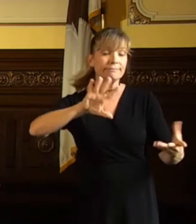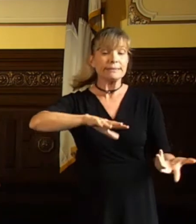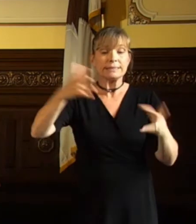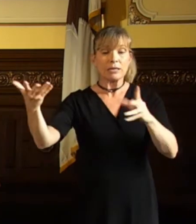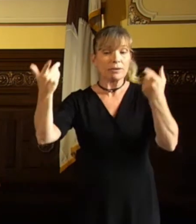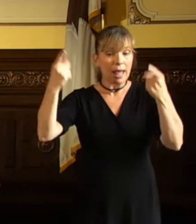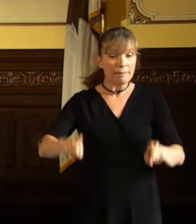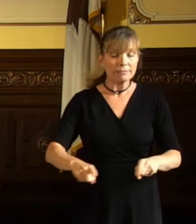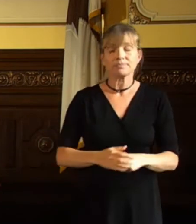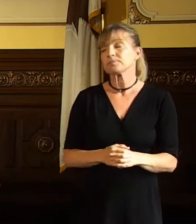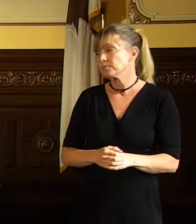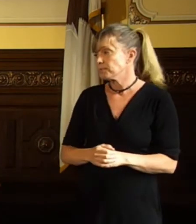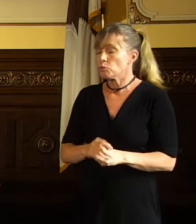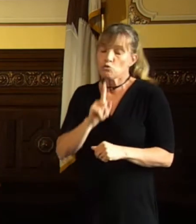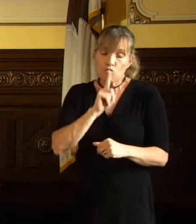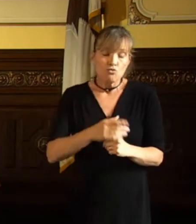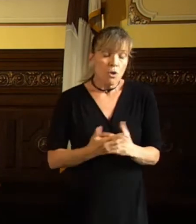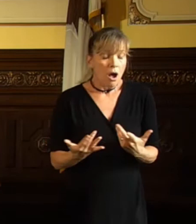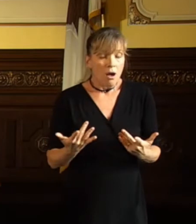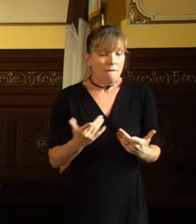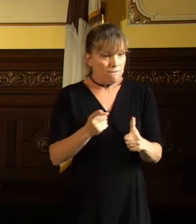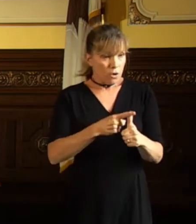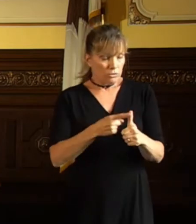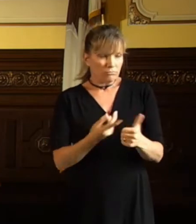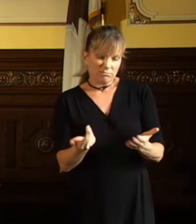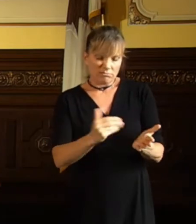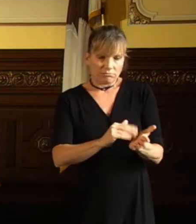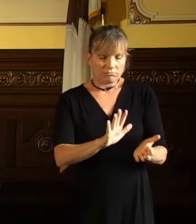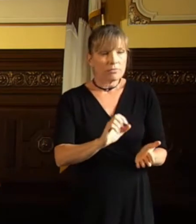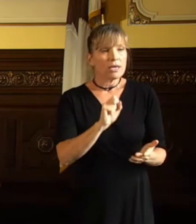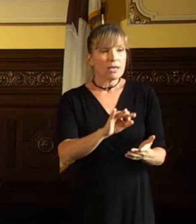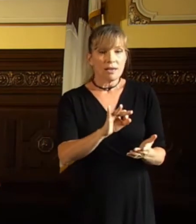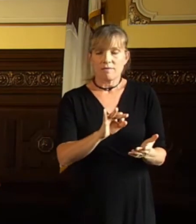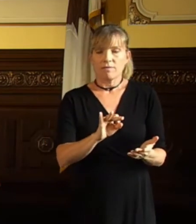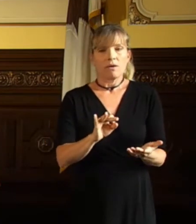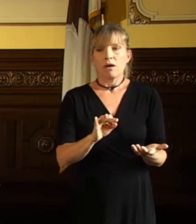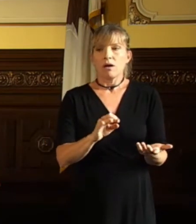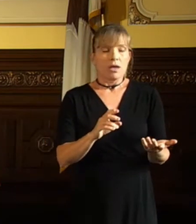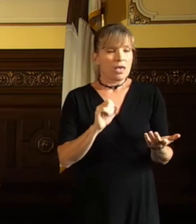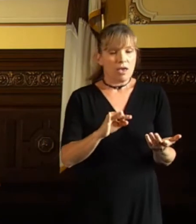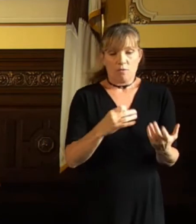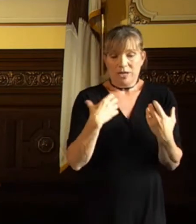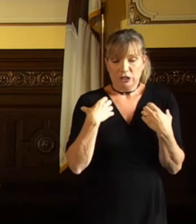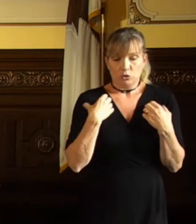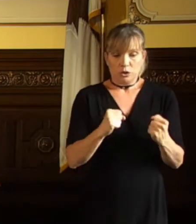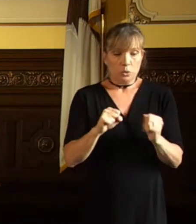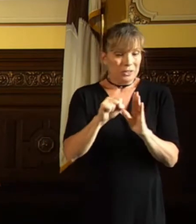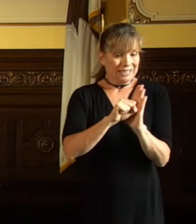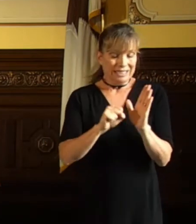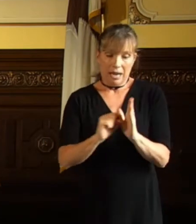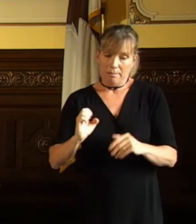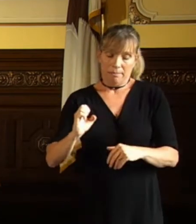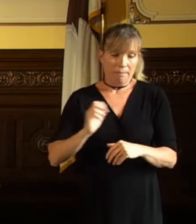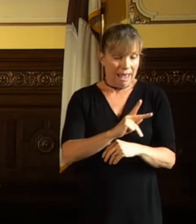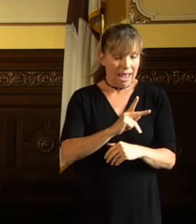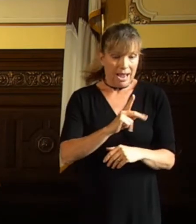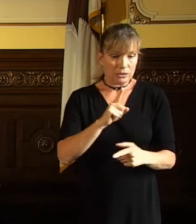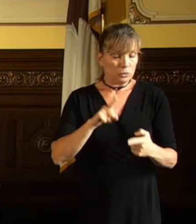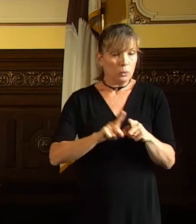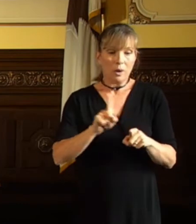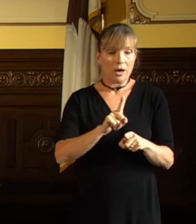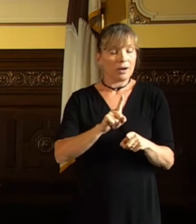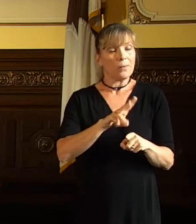down the pike? Sure. First of all, once again, if all we did was restore the state to where it would have